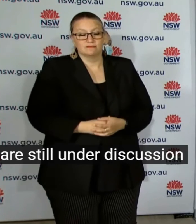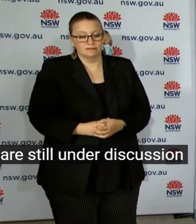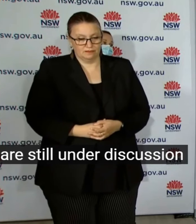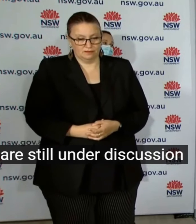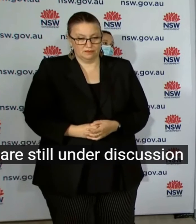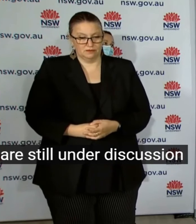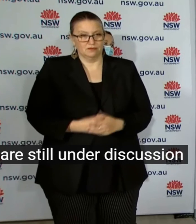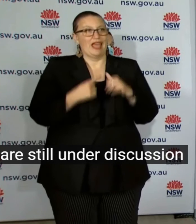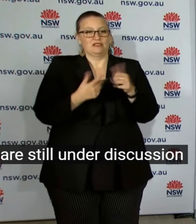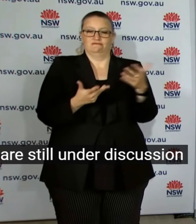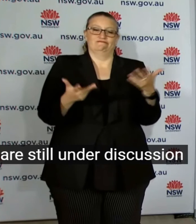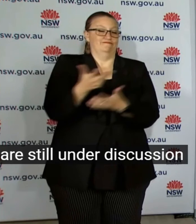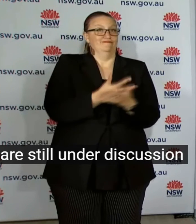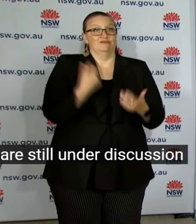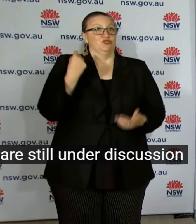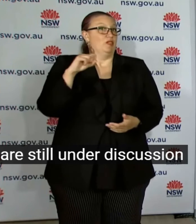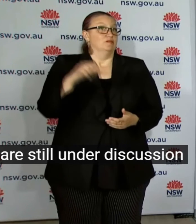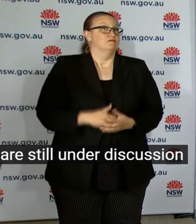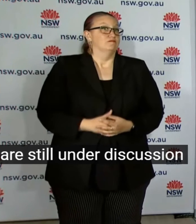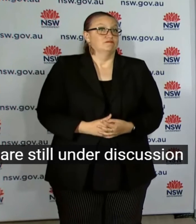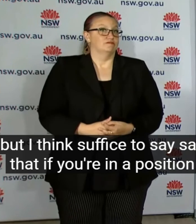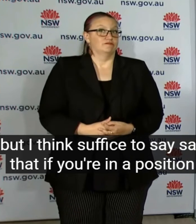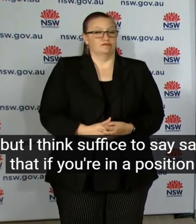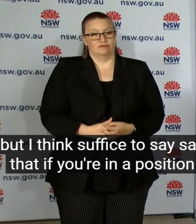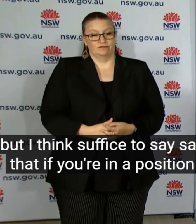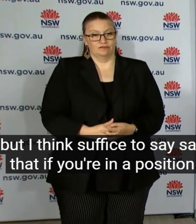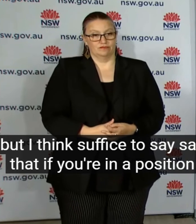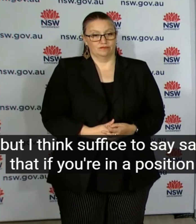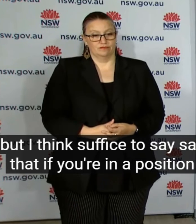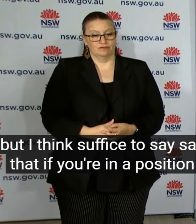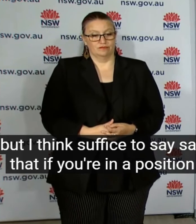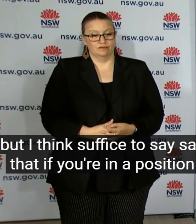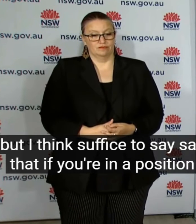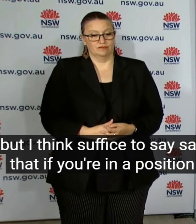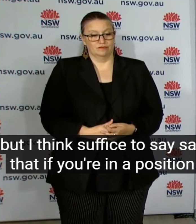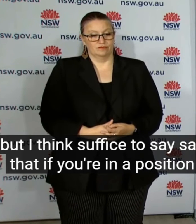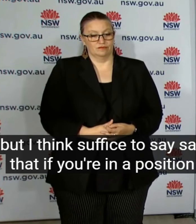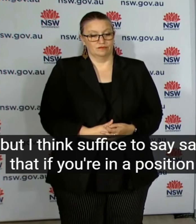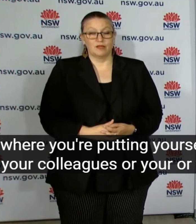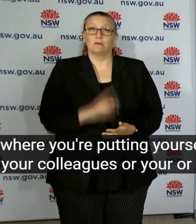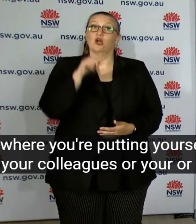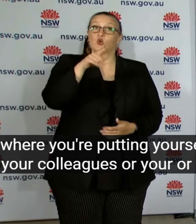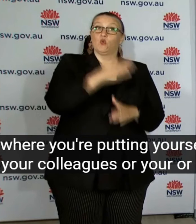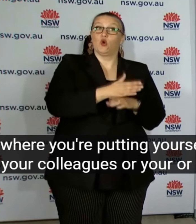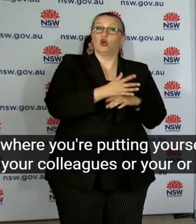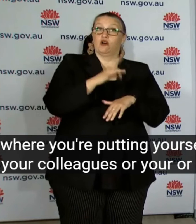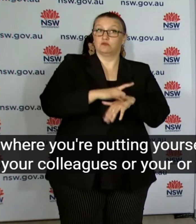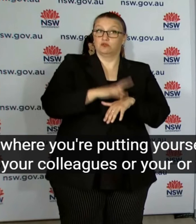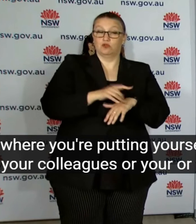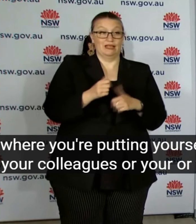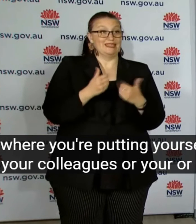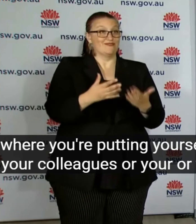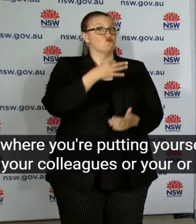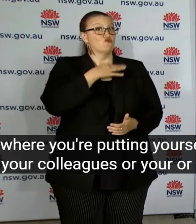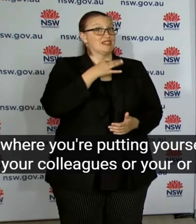say that if you're in a position where you're putting your colleagues or your patients at risk, you